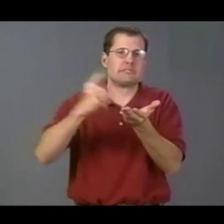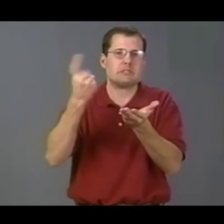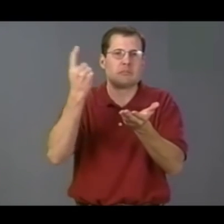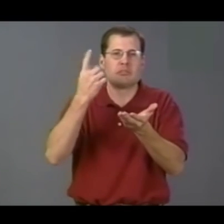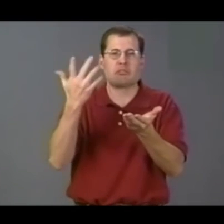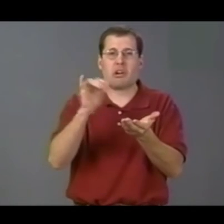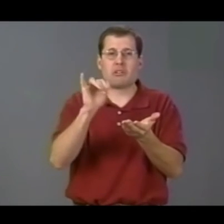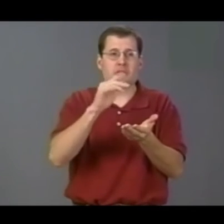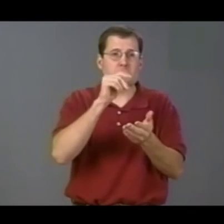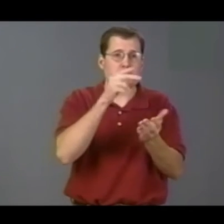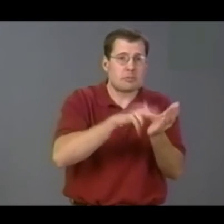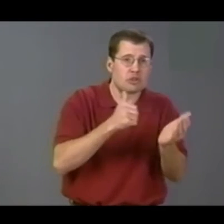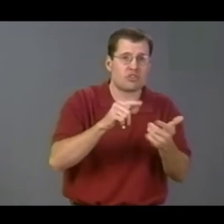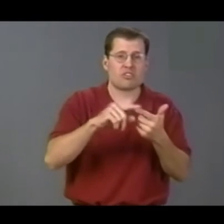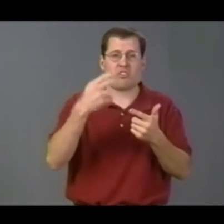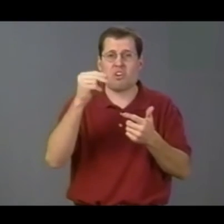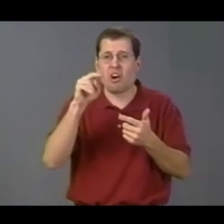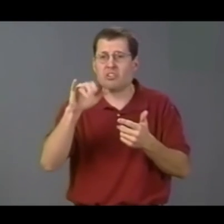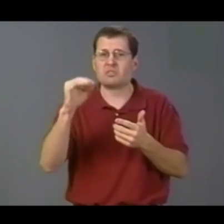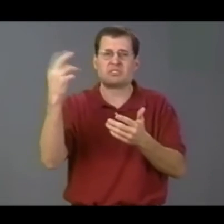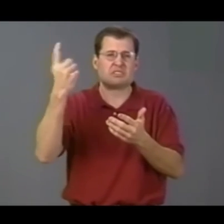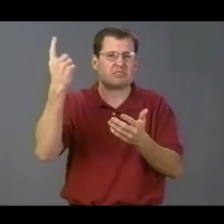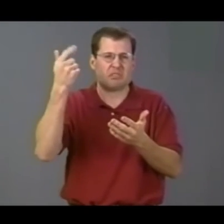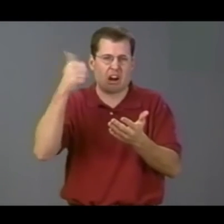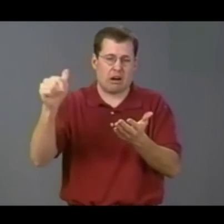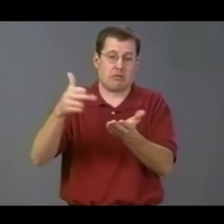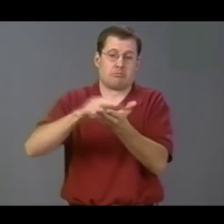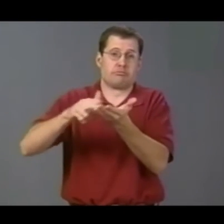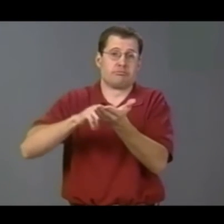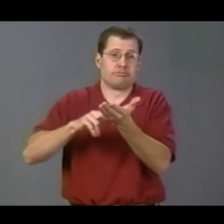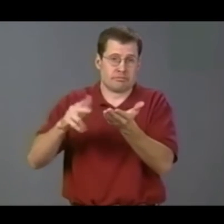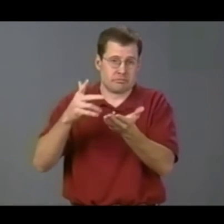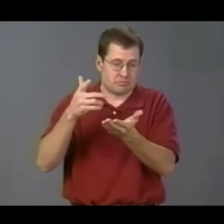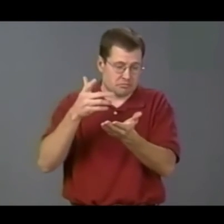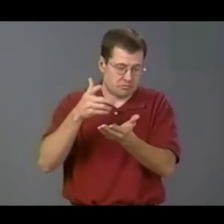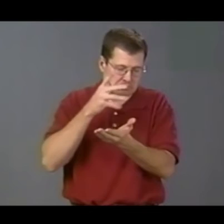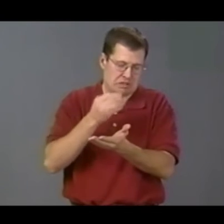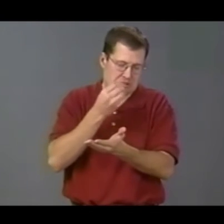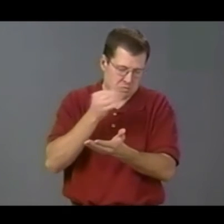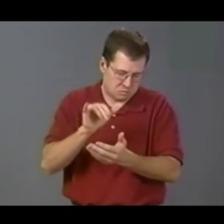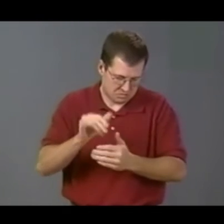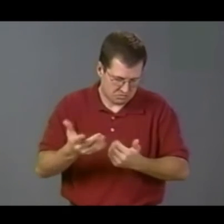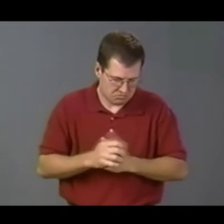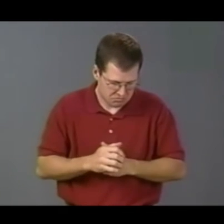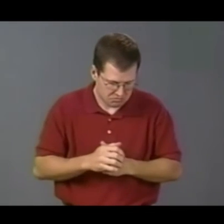Also, if you can't think of anything they like, peanut butter on it,